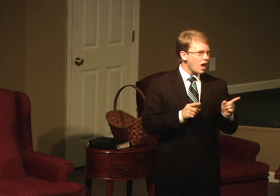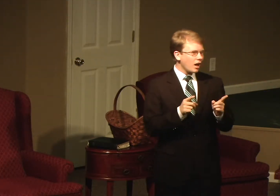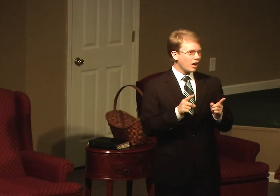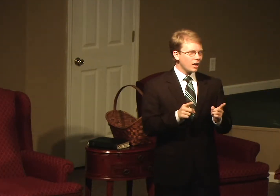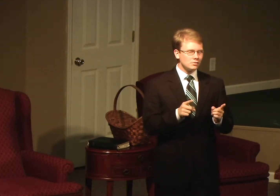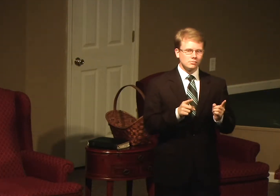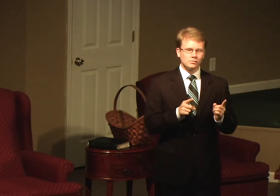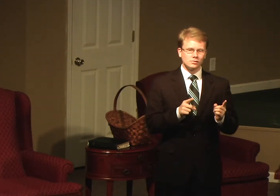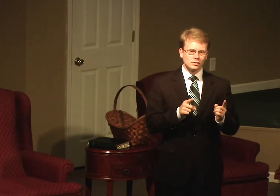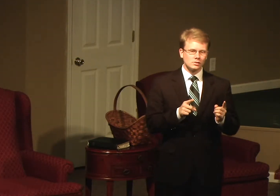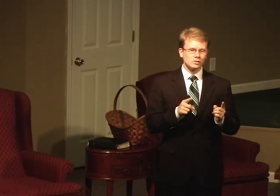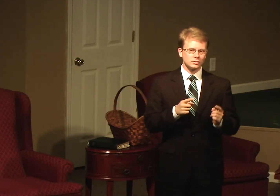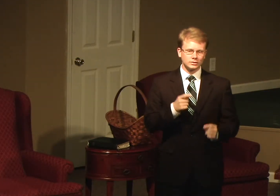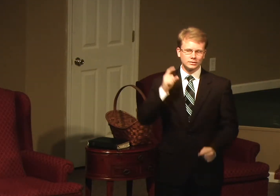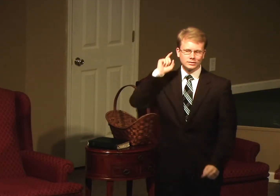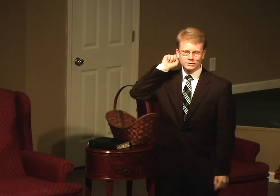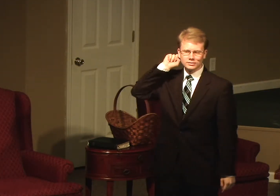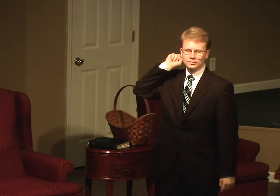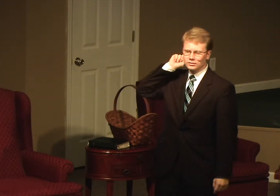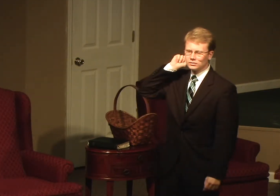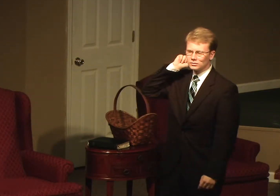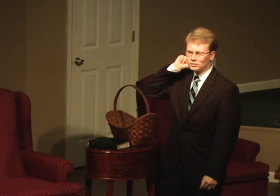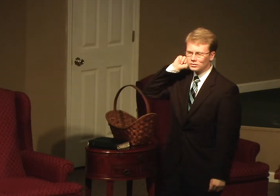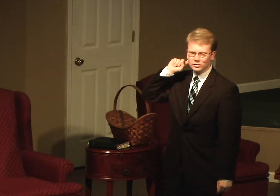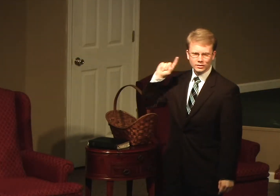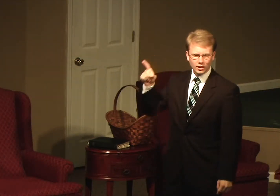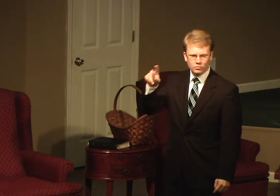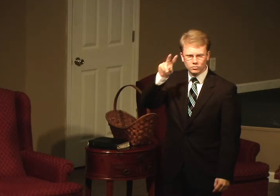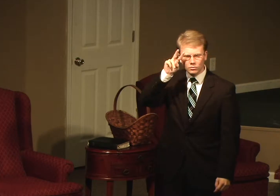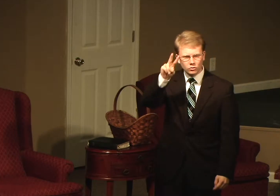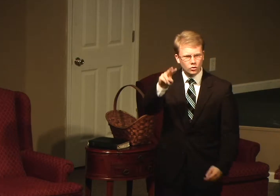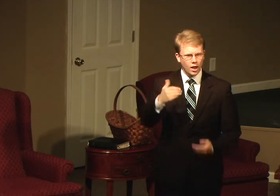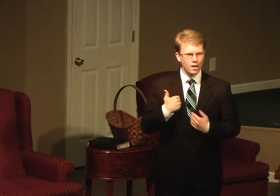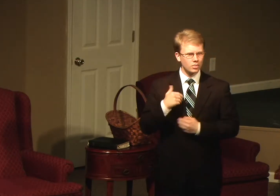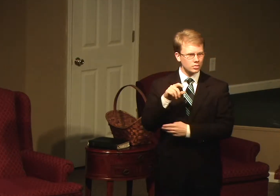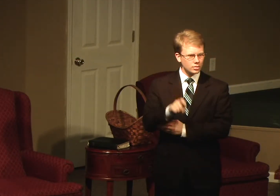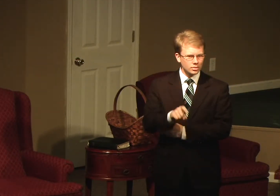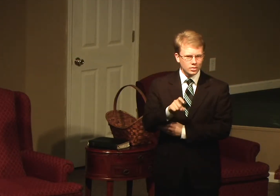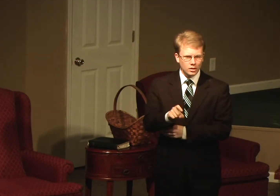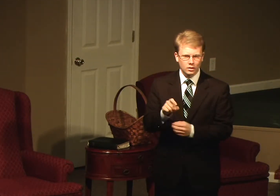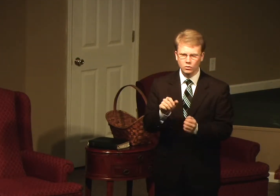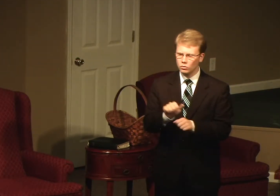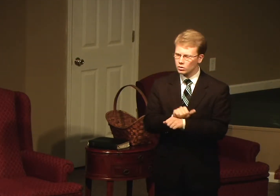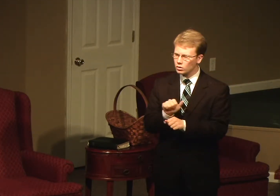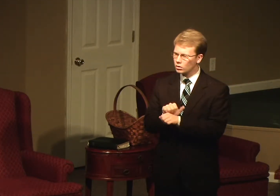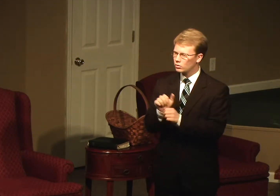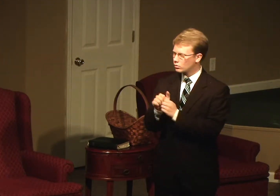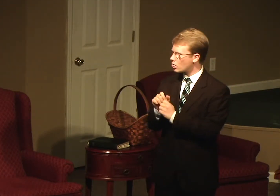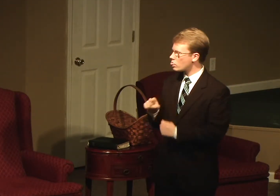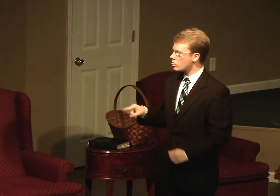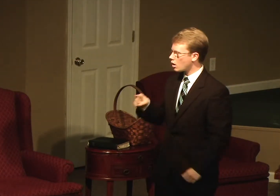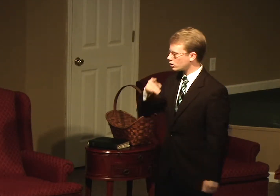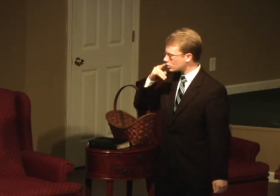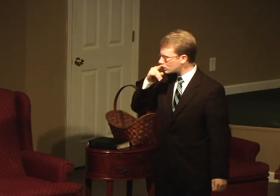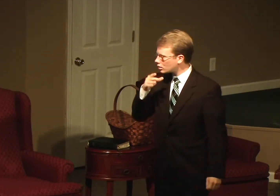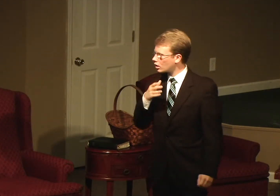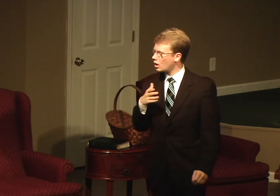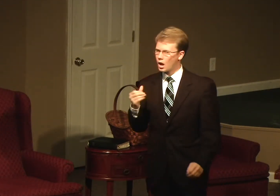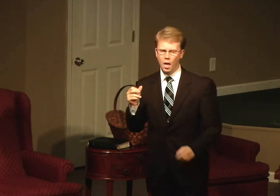do that. But always in the back of my mind, Peru has been there, and